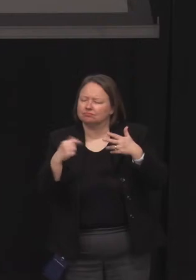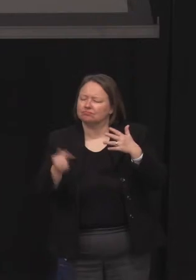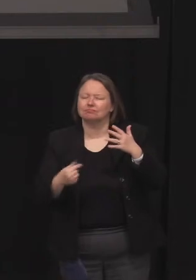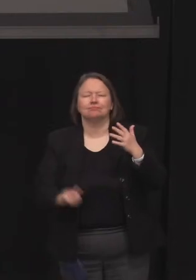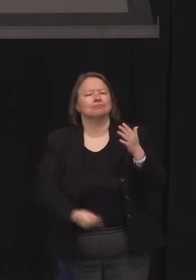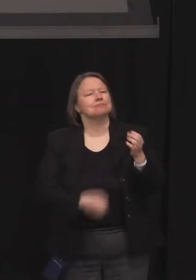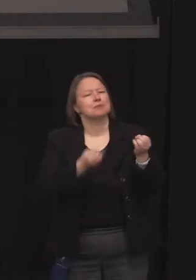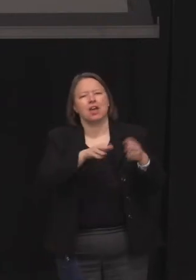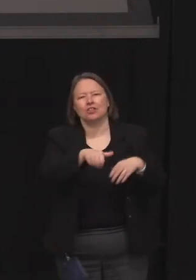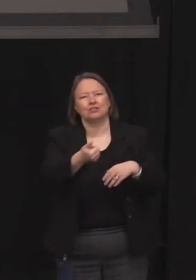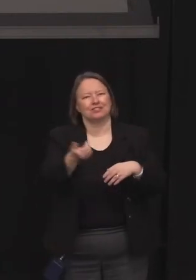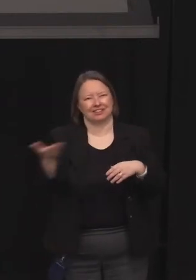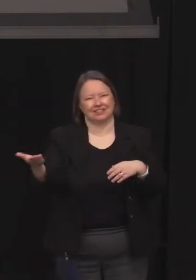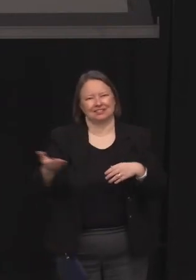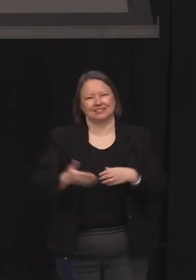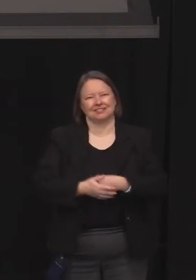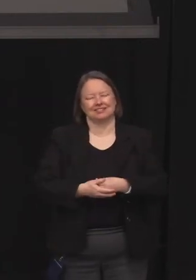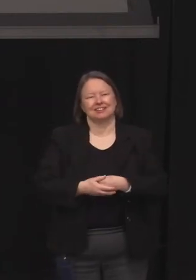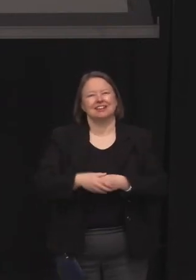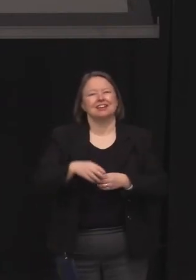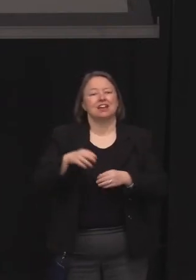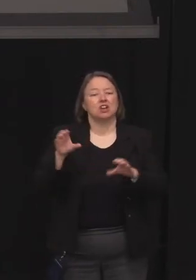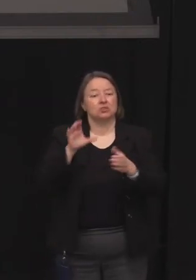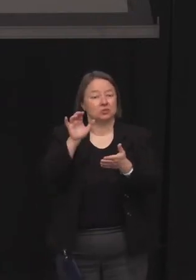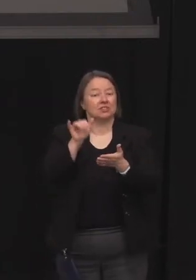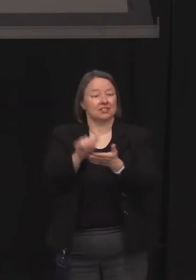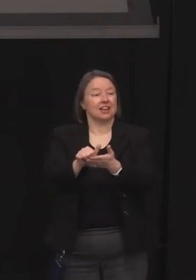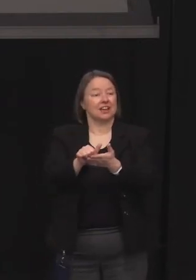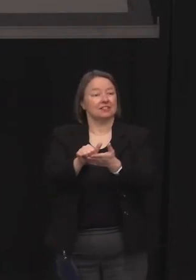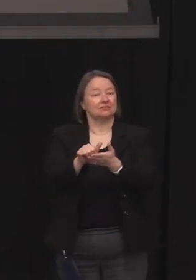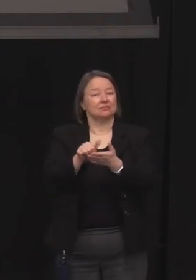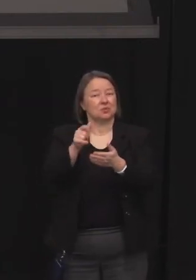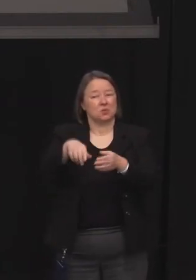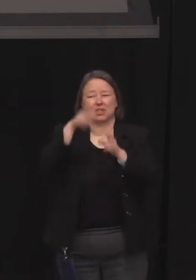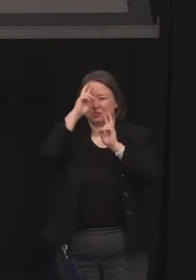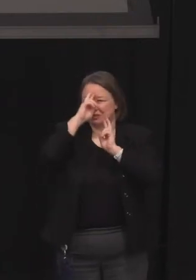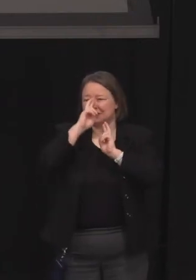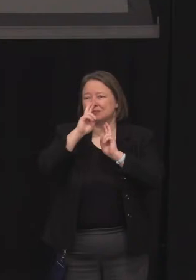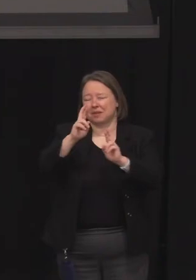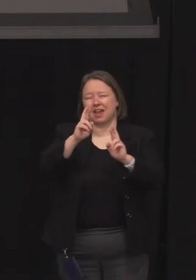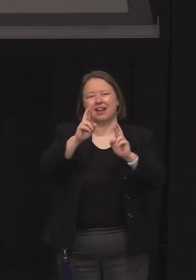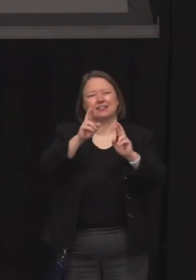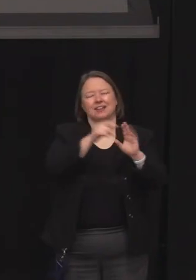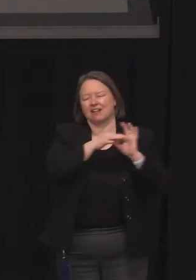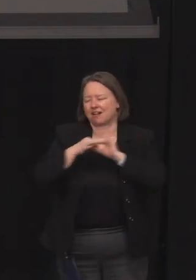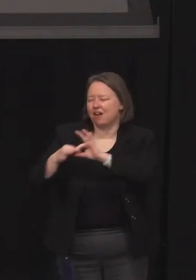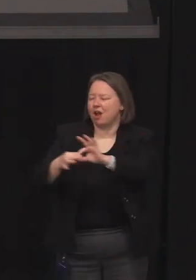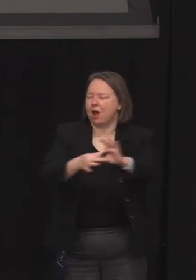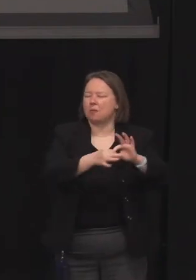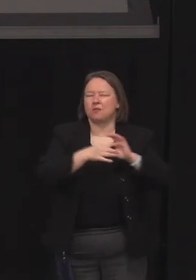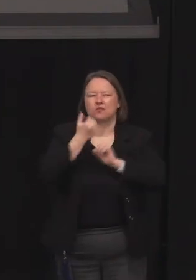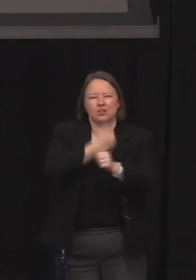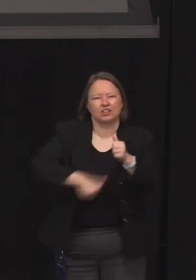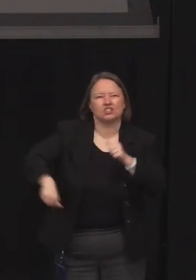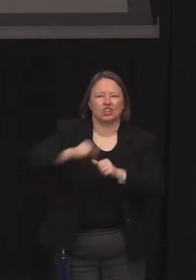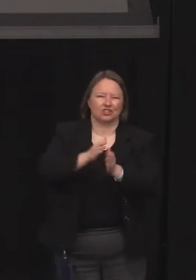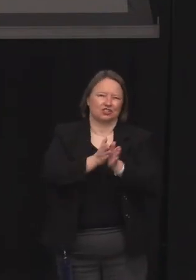amongst other things, doing so with mutual respect and harmony just for each other in general.